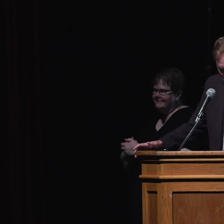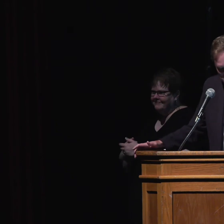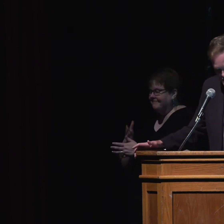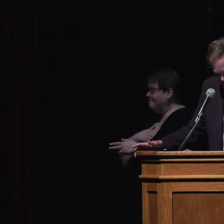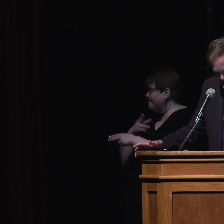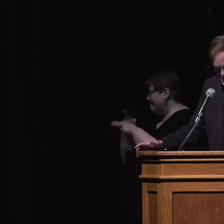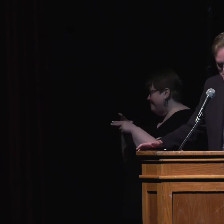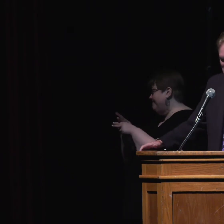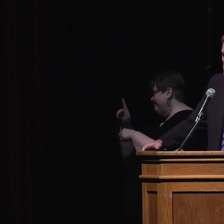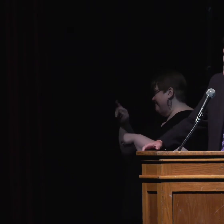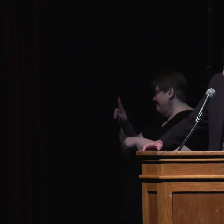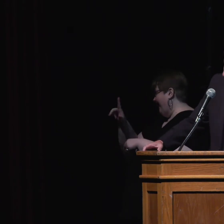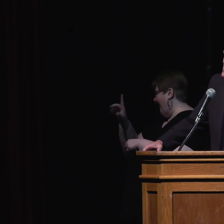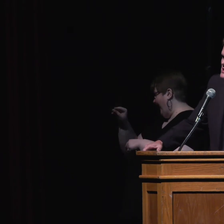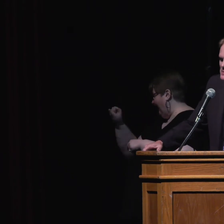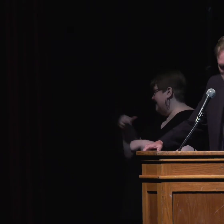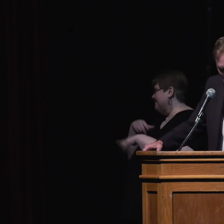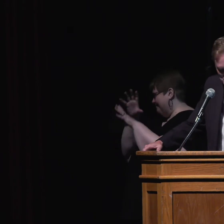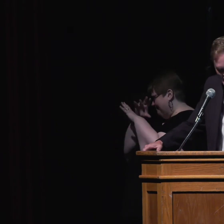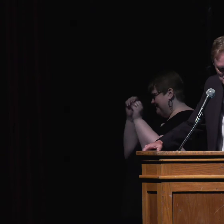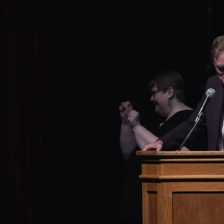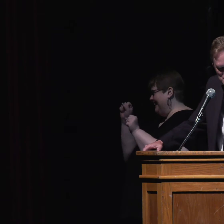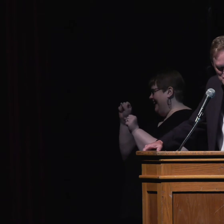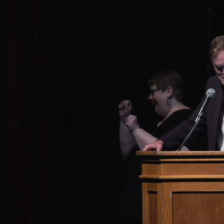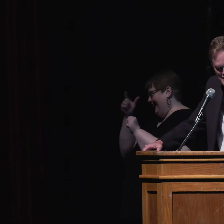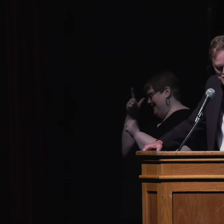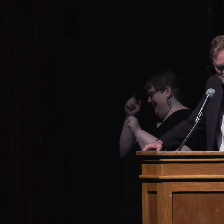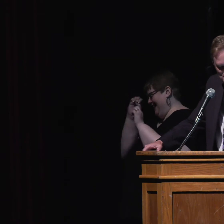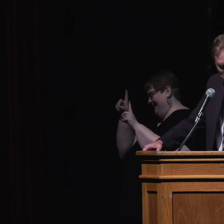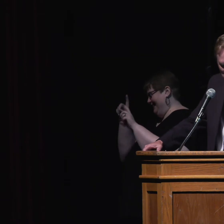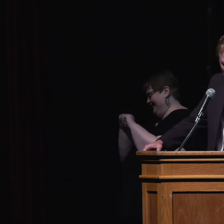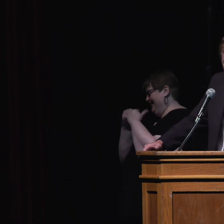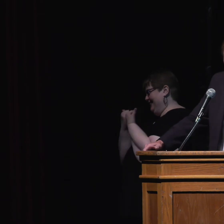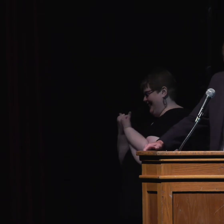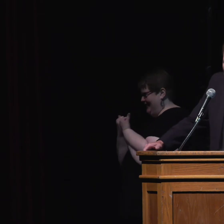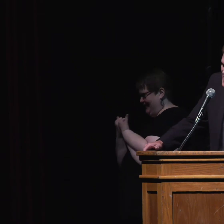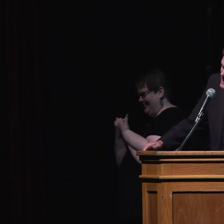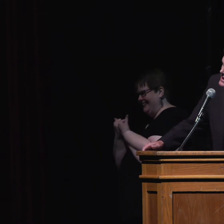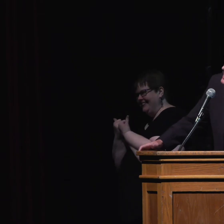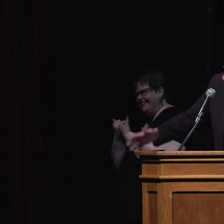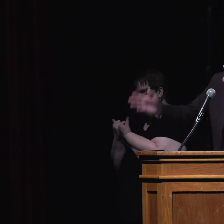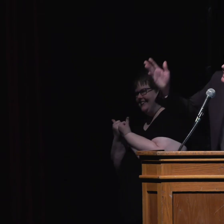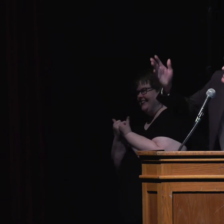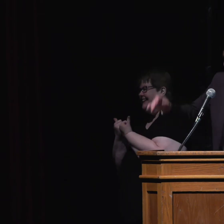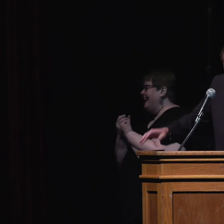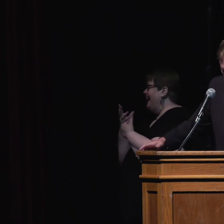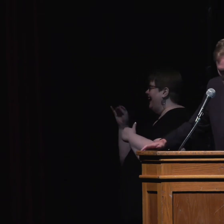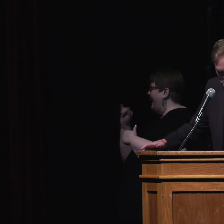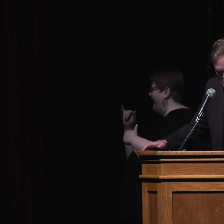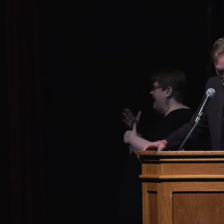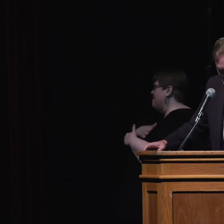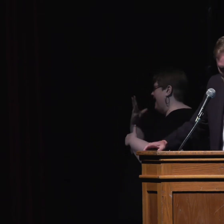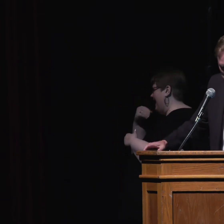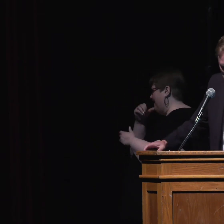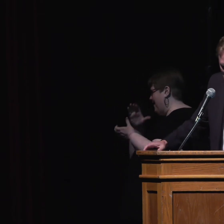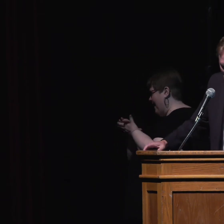My name is Carl Lewis, and I am president of Lynchburg Education Association. And like my lovely wife Maria, I